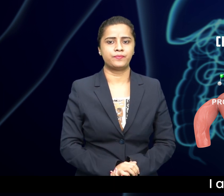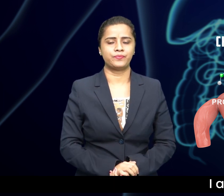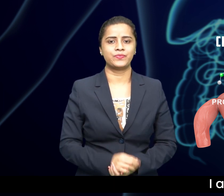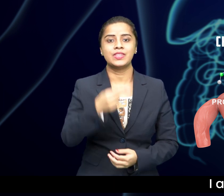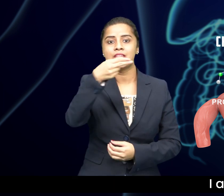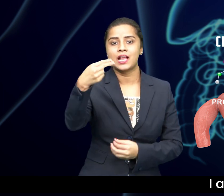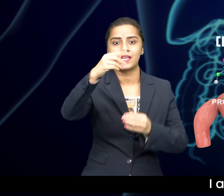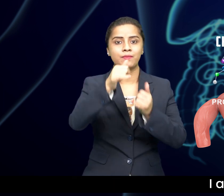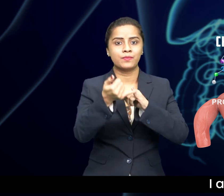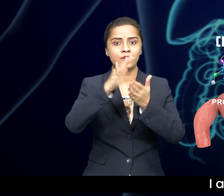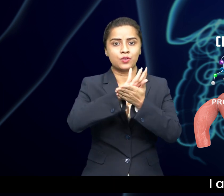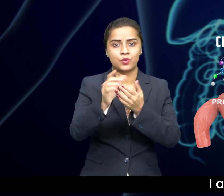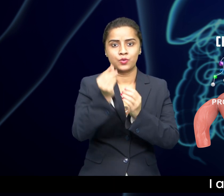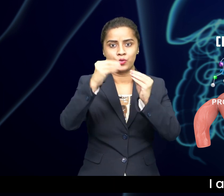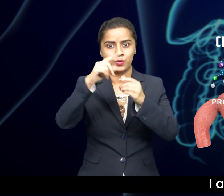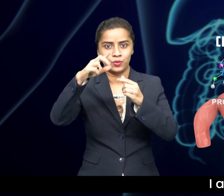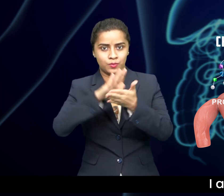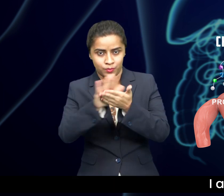I am Shubhajit,